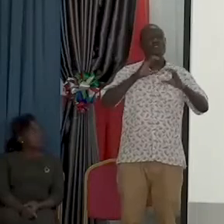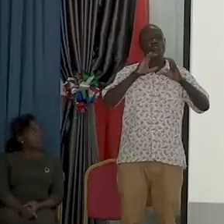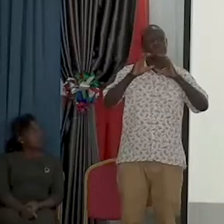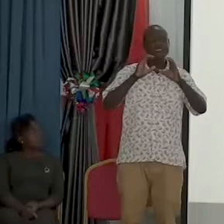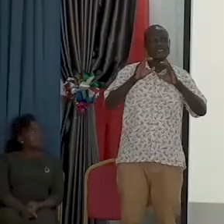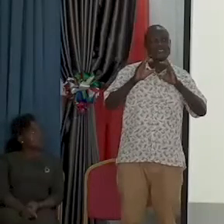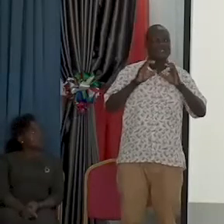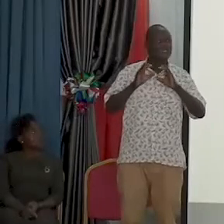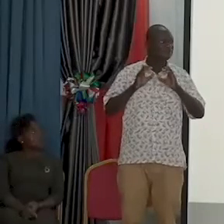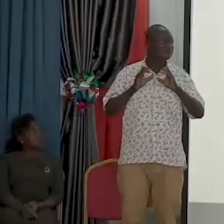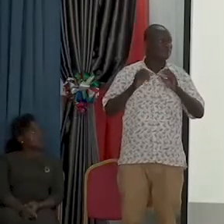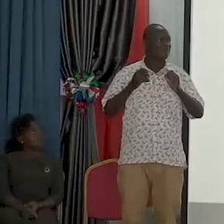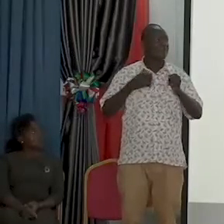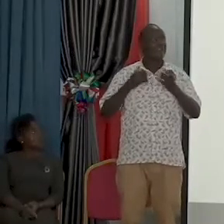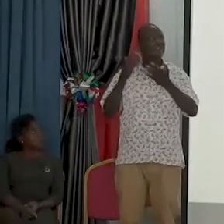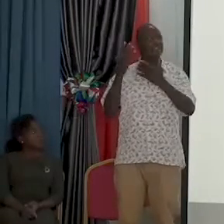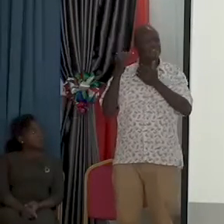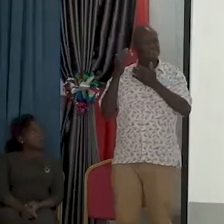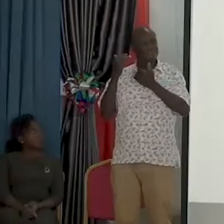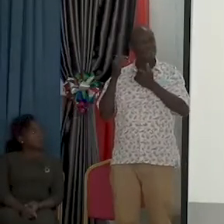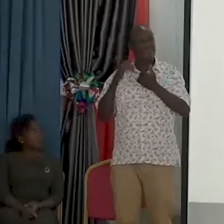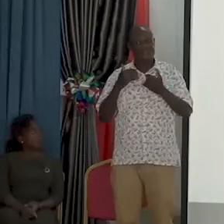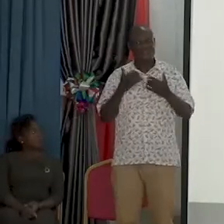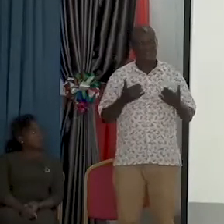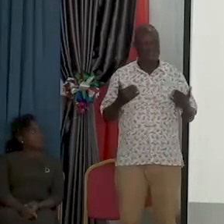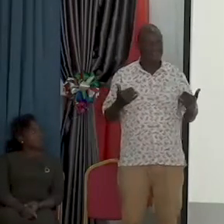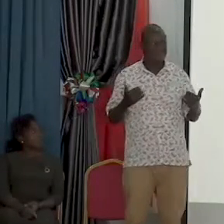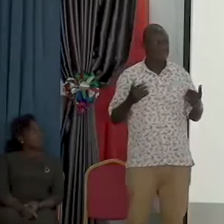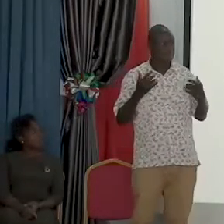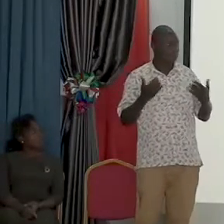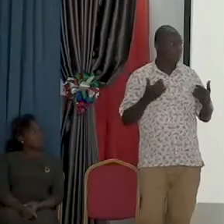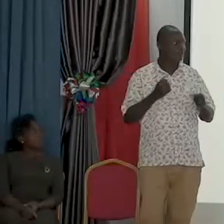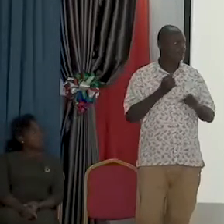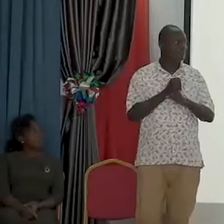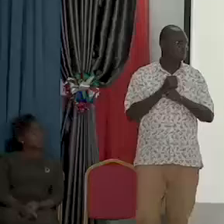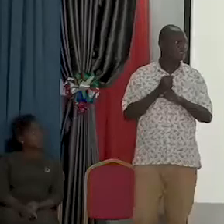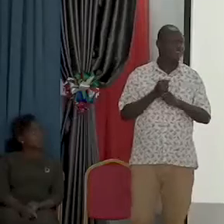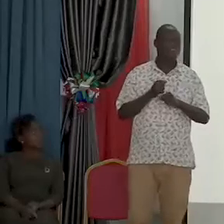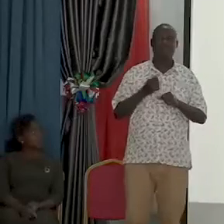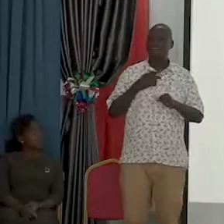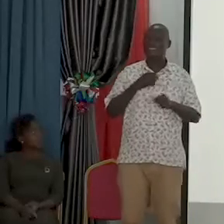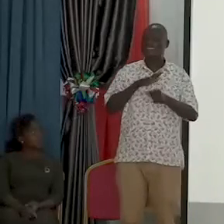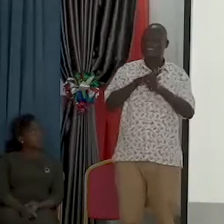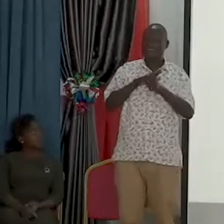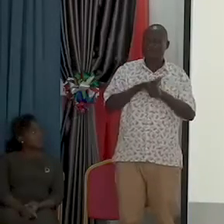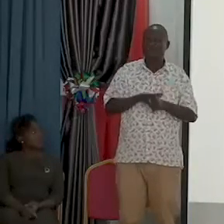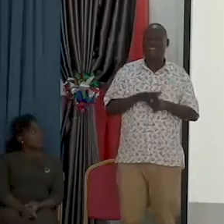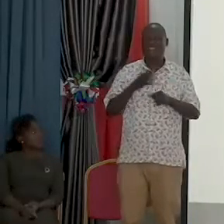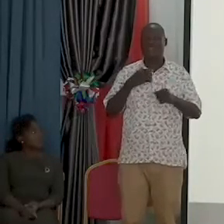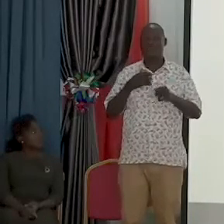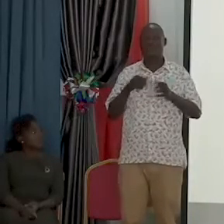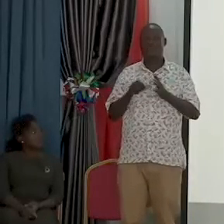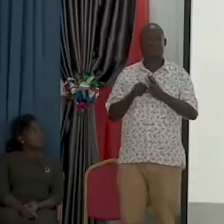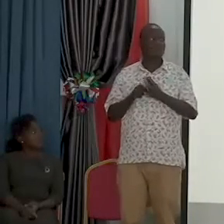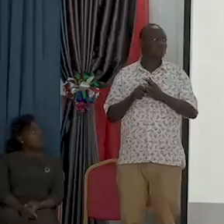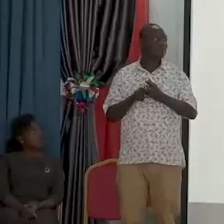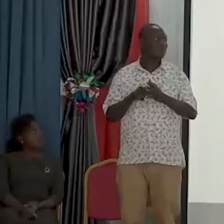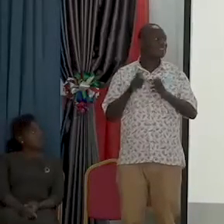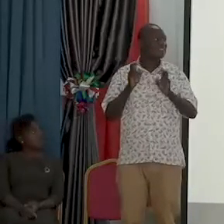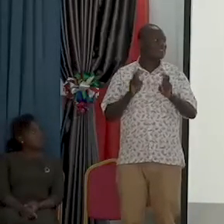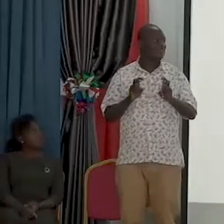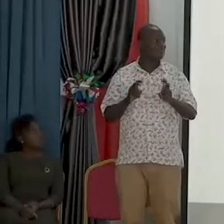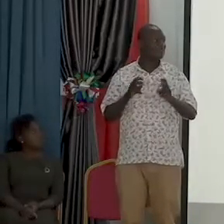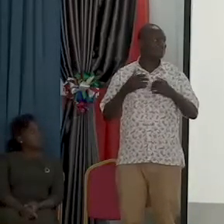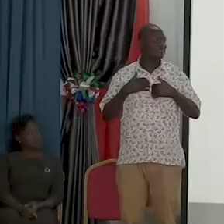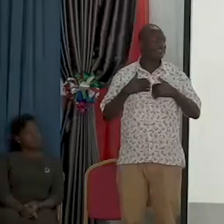me. I had expectations that my children that were identified as having a severe cognitive delay, that they would have